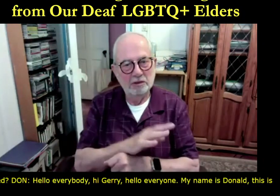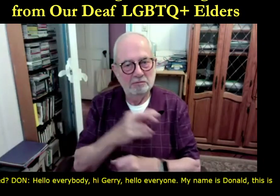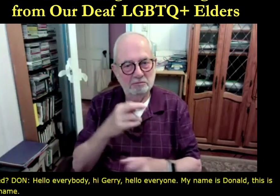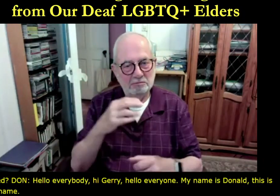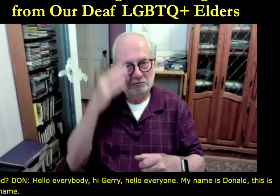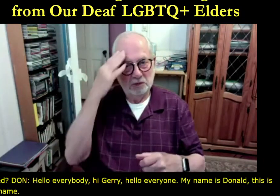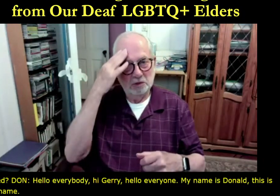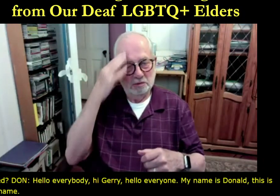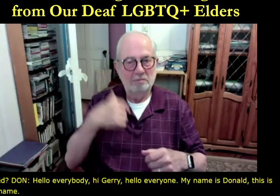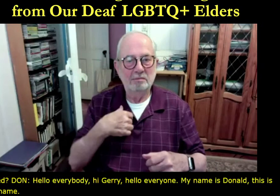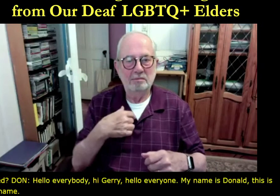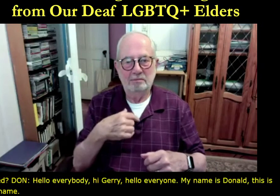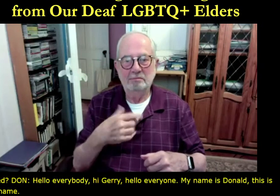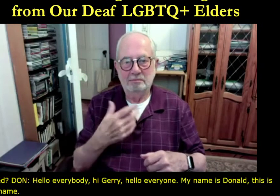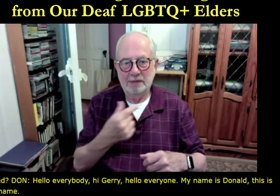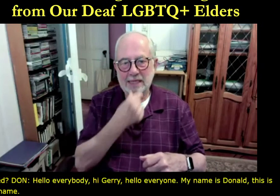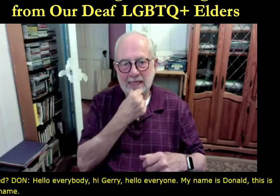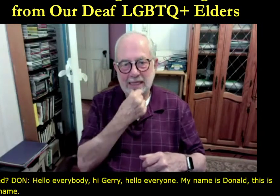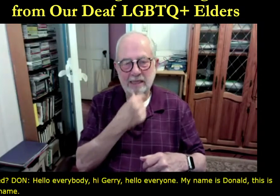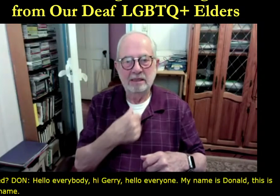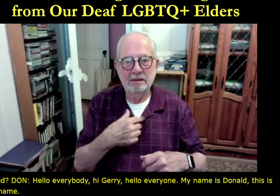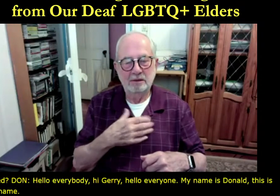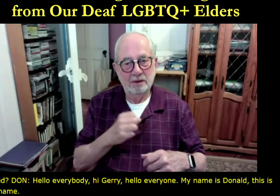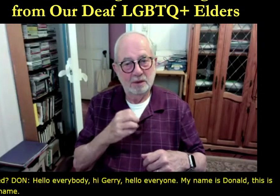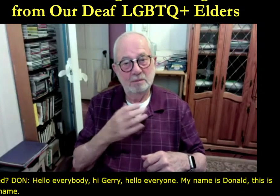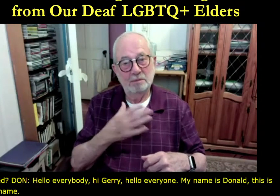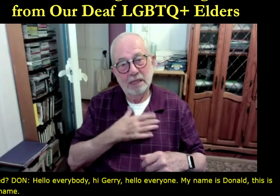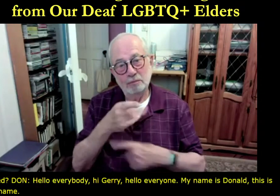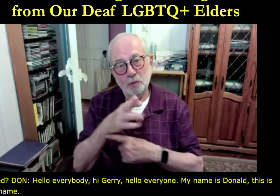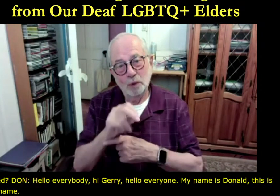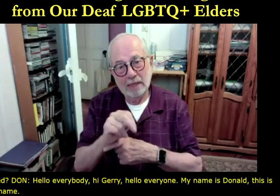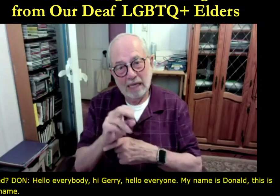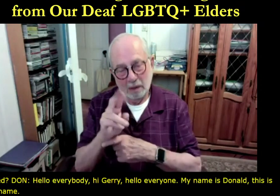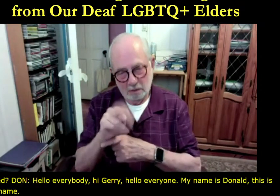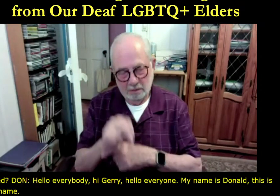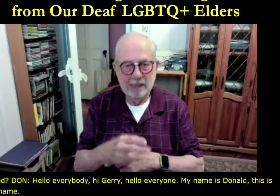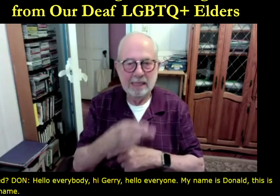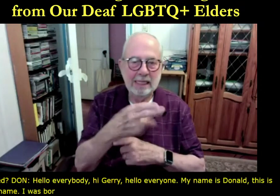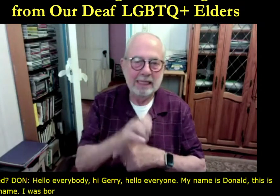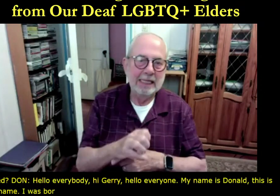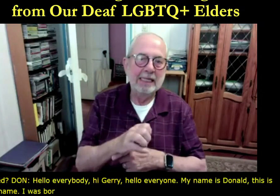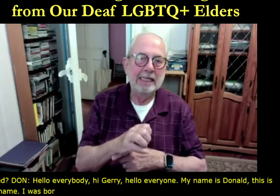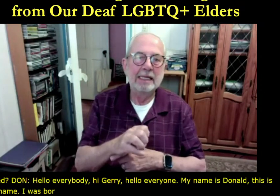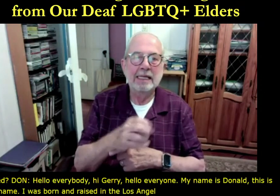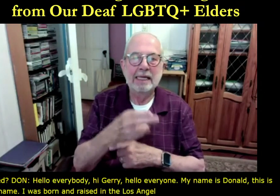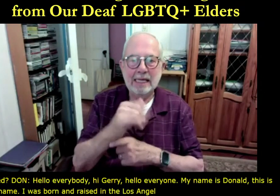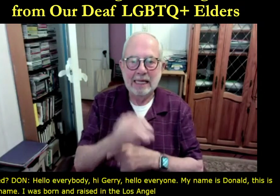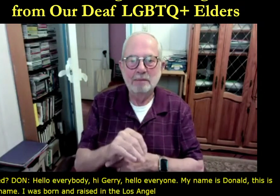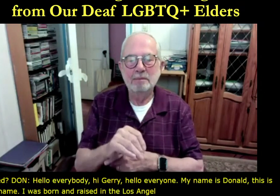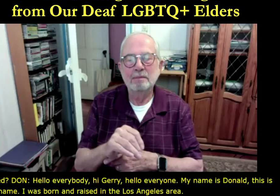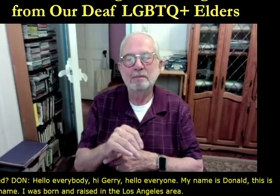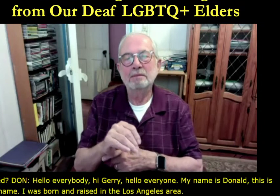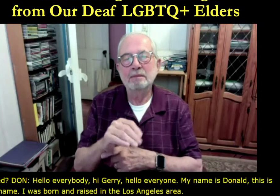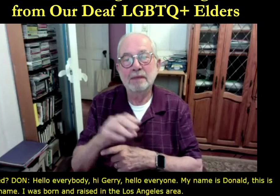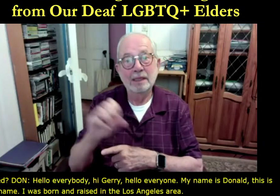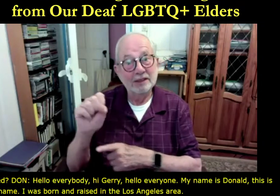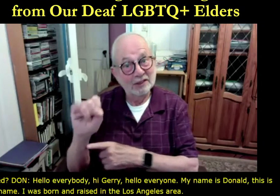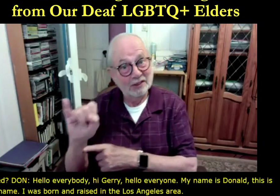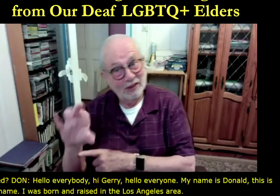i grew up fully knowing that i was gay my pronouns are he him